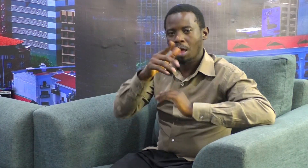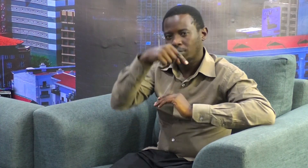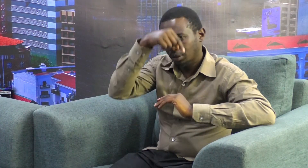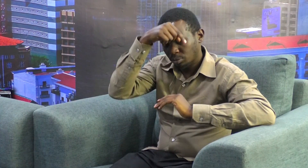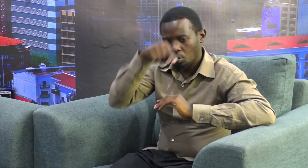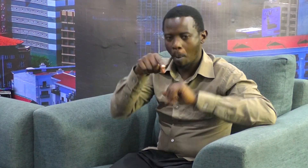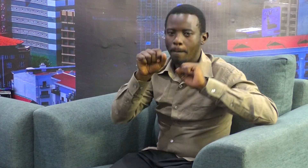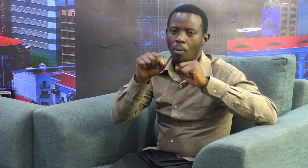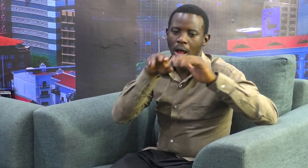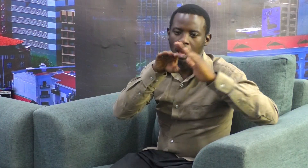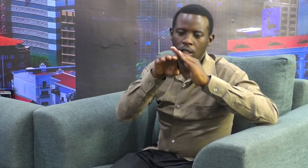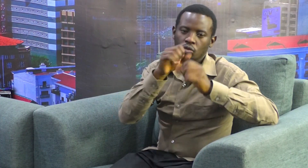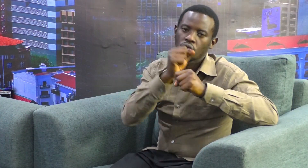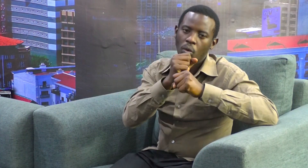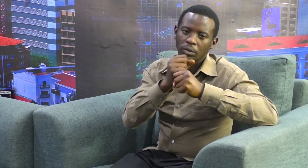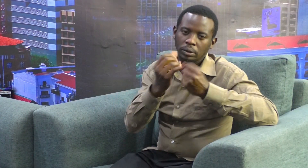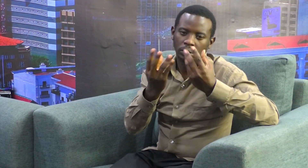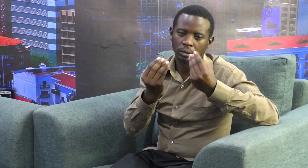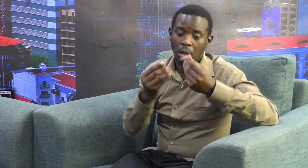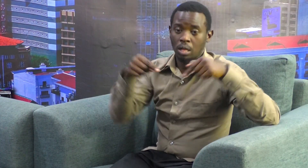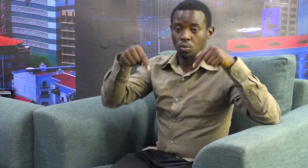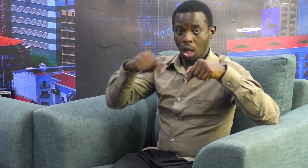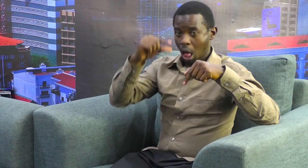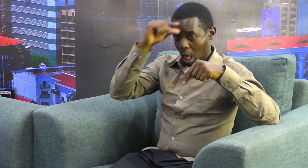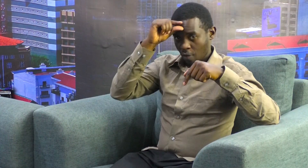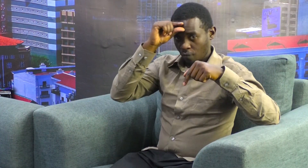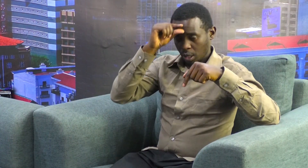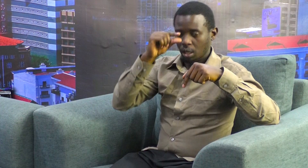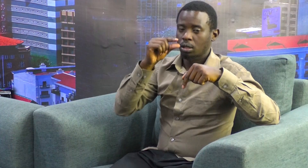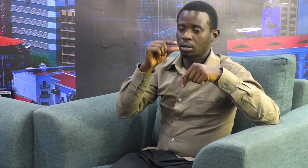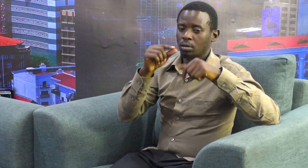and get the skill that is required, diploma, degree, whatever.